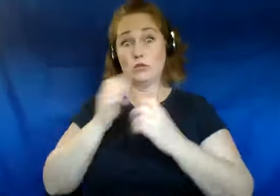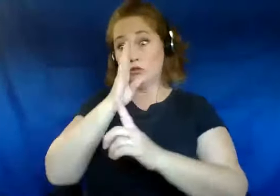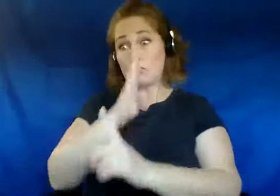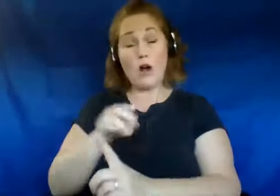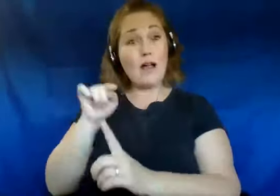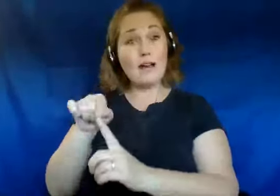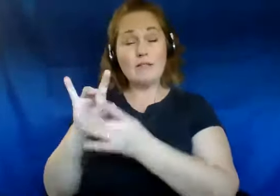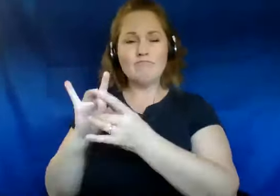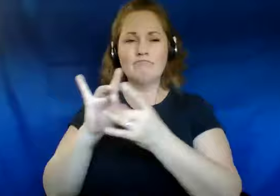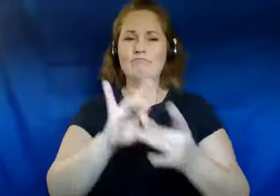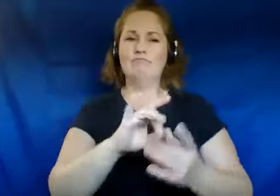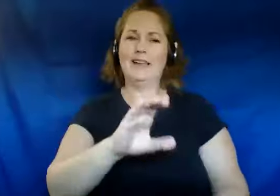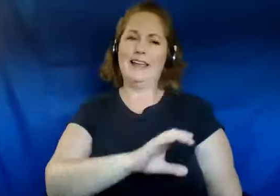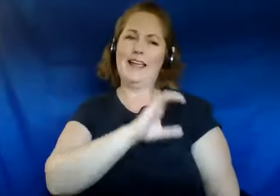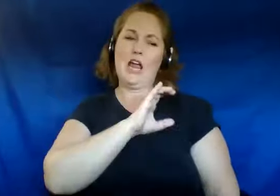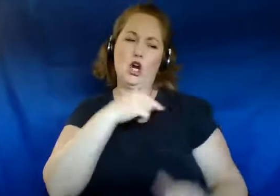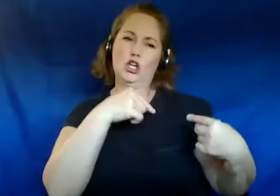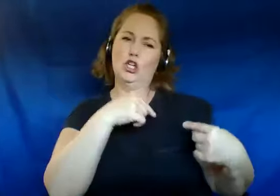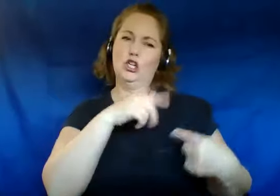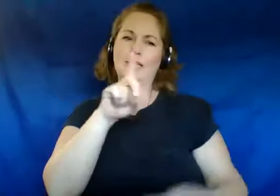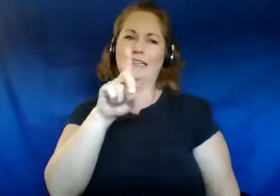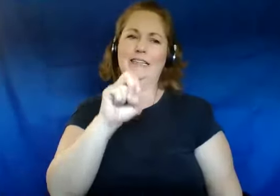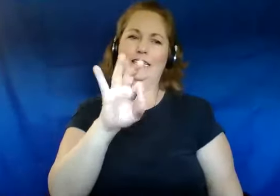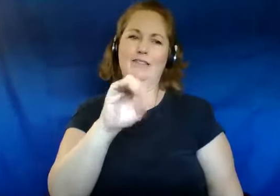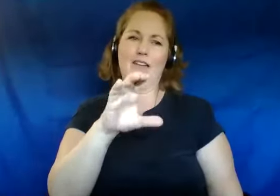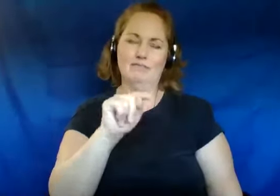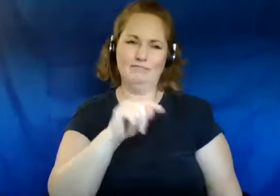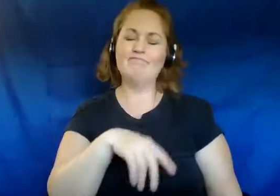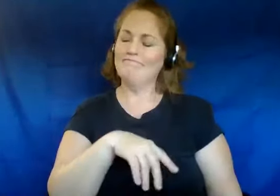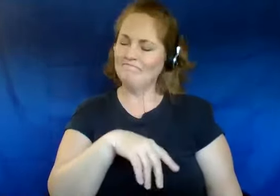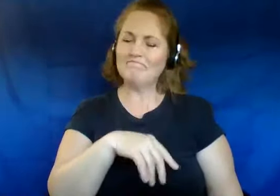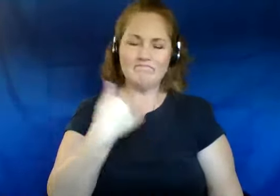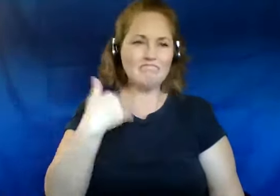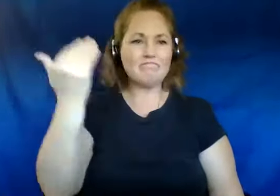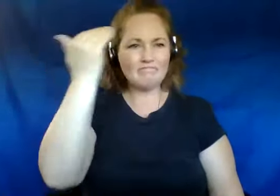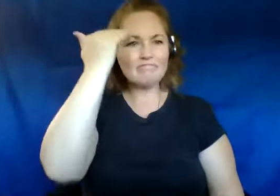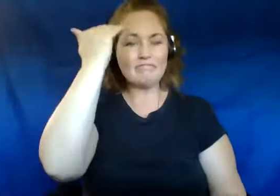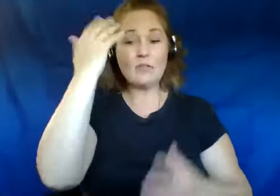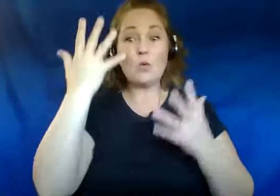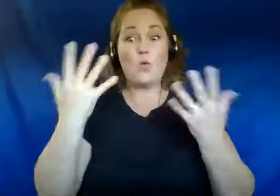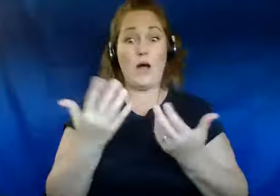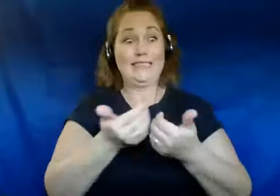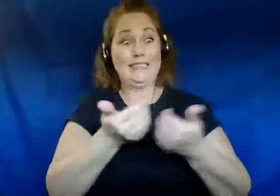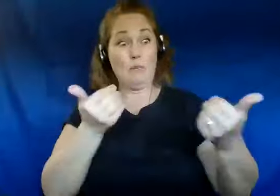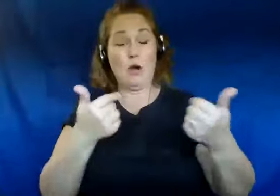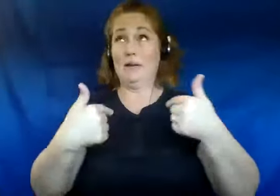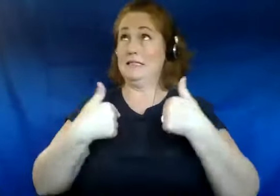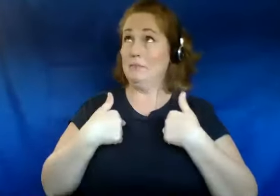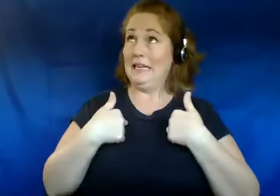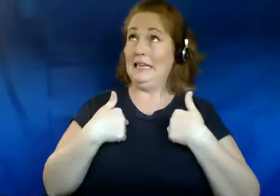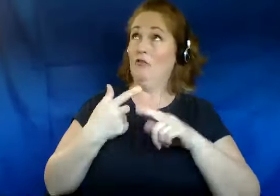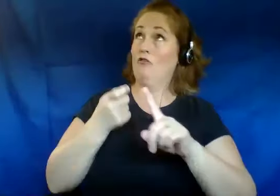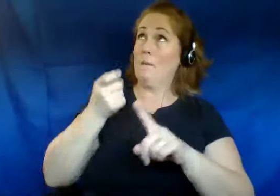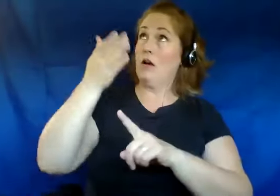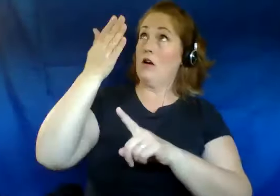do with character defects. I know that the thing that separates me from God is